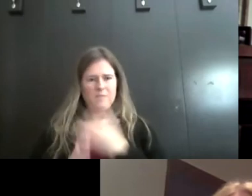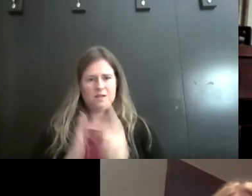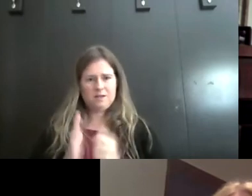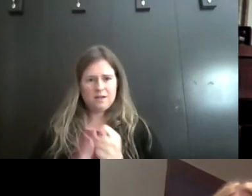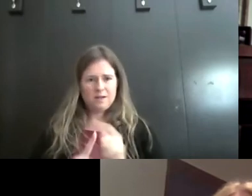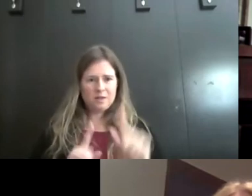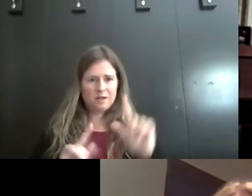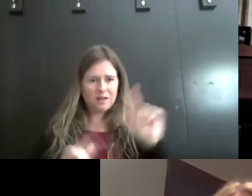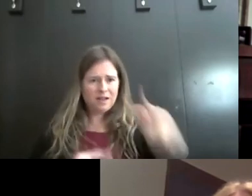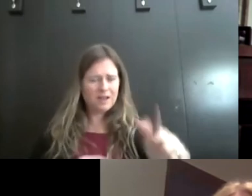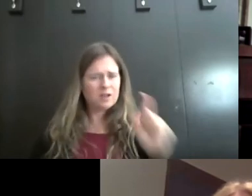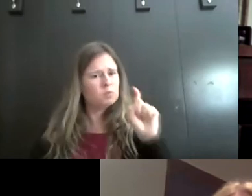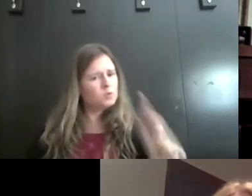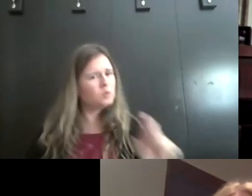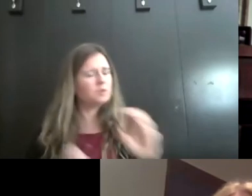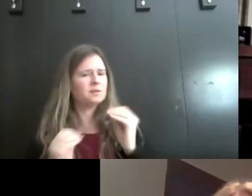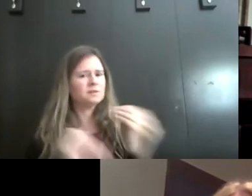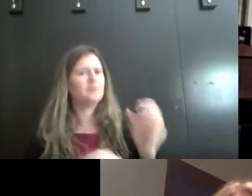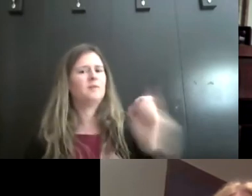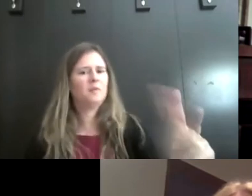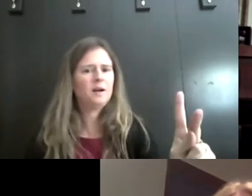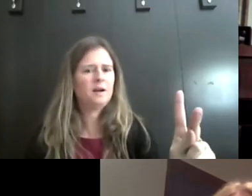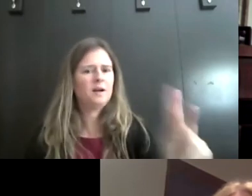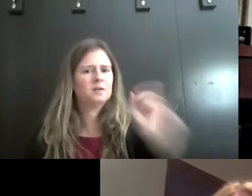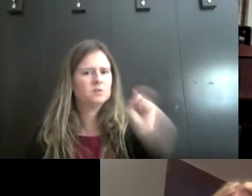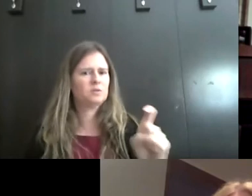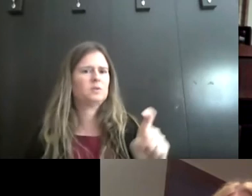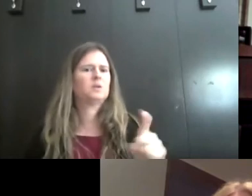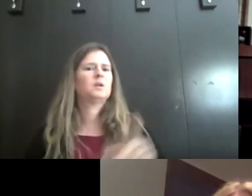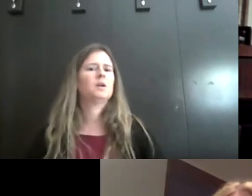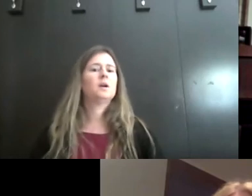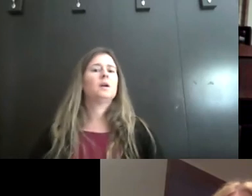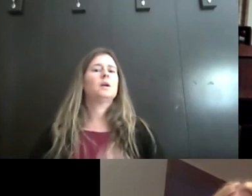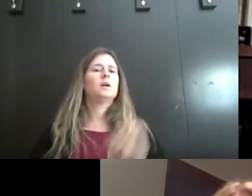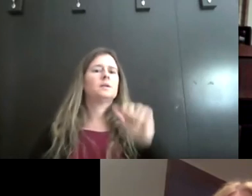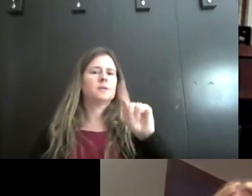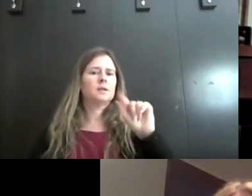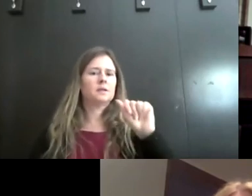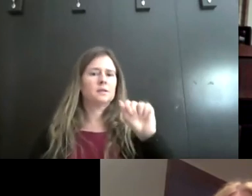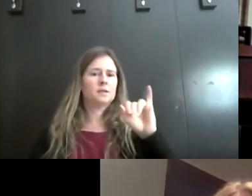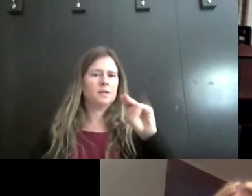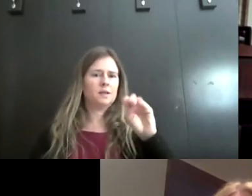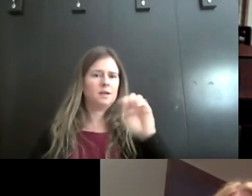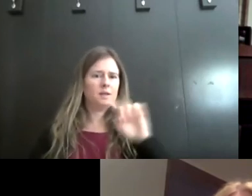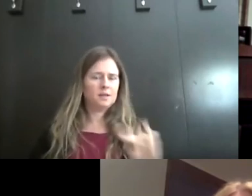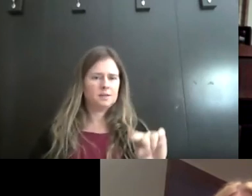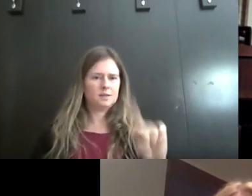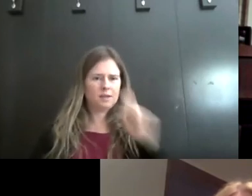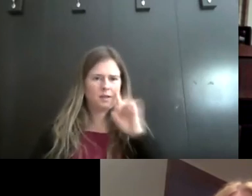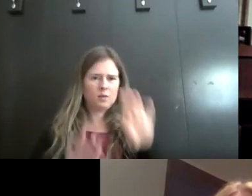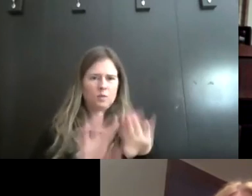going to have to give them back to us. So for San Ynez to open their own cultural center, I think it'll be open in